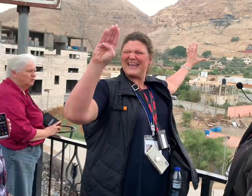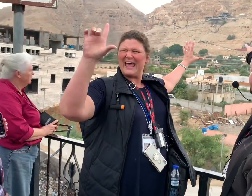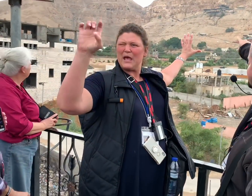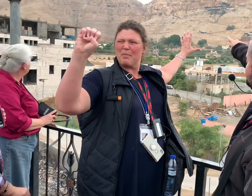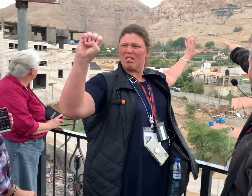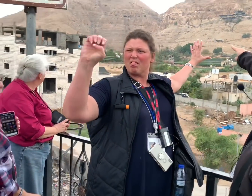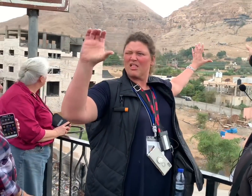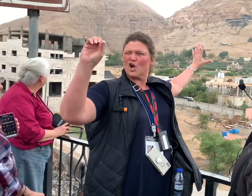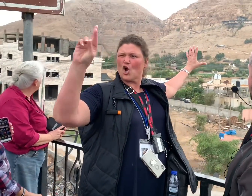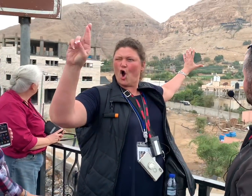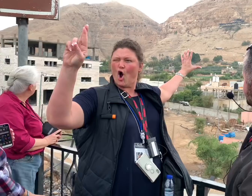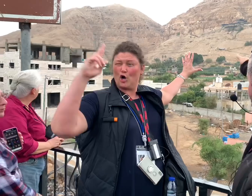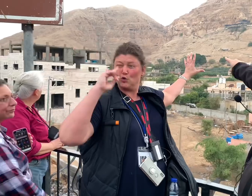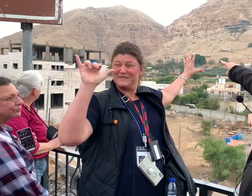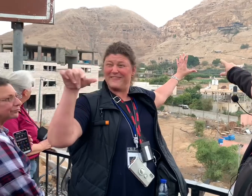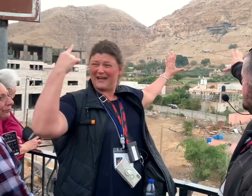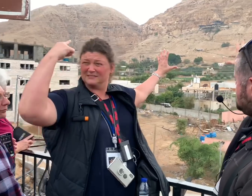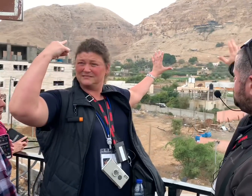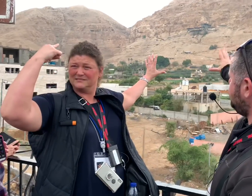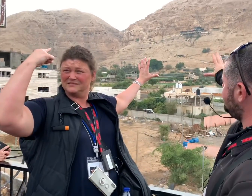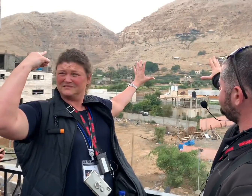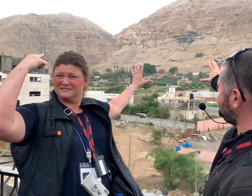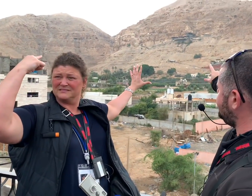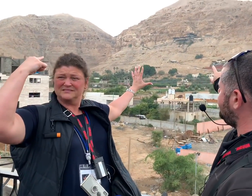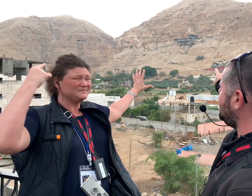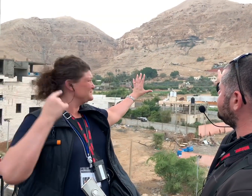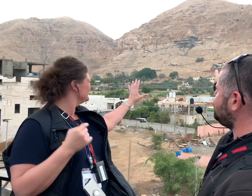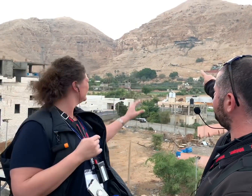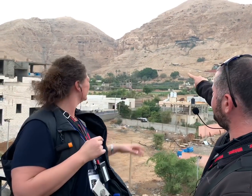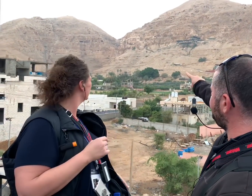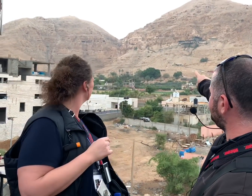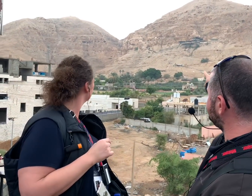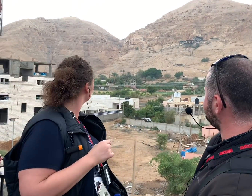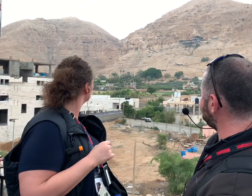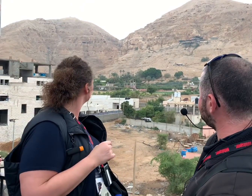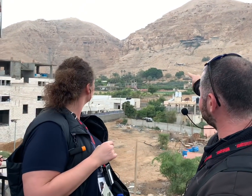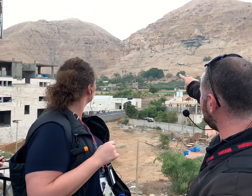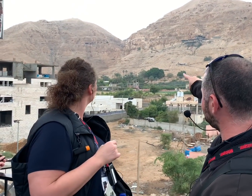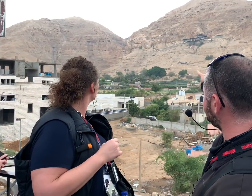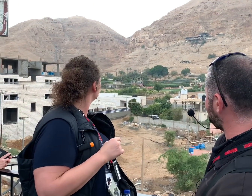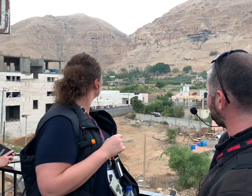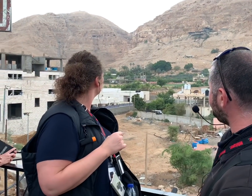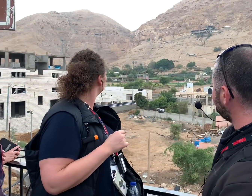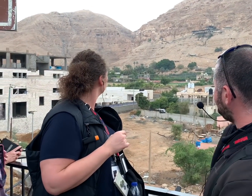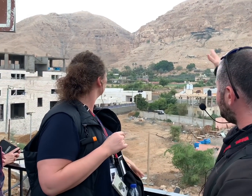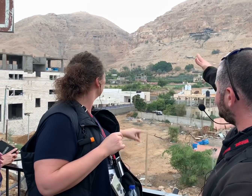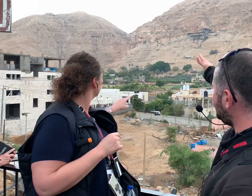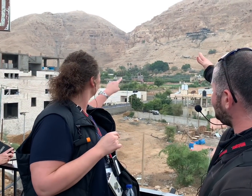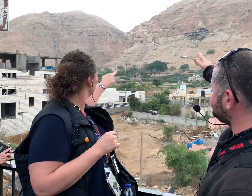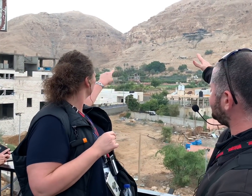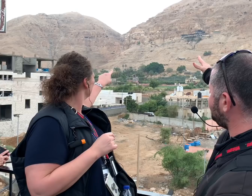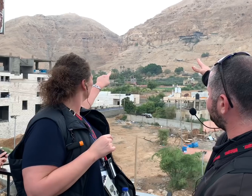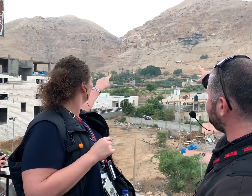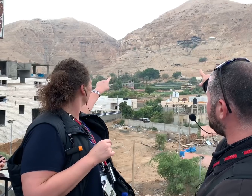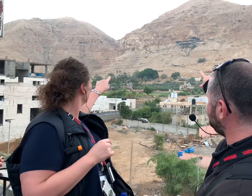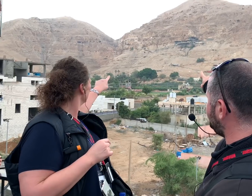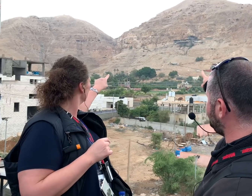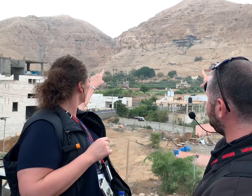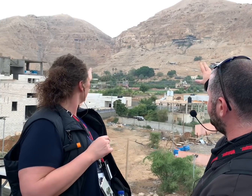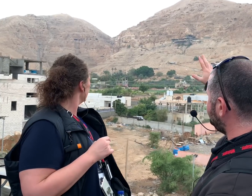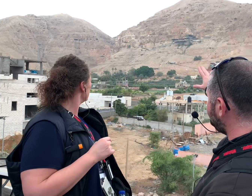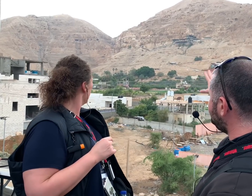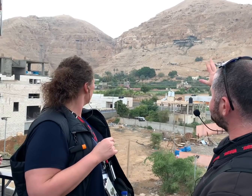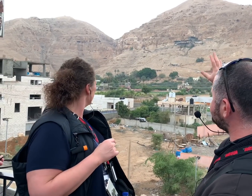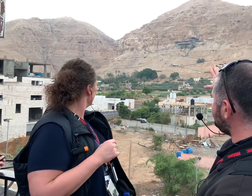is a suspended monastery. You can see that, guys. I'm sure that you can see this monastery in the left side of the